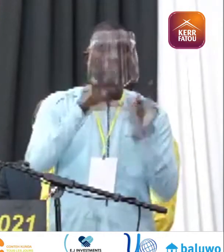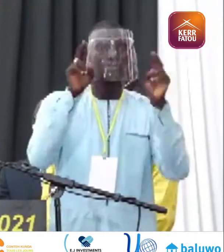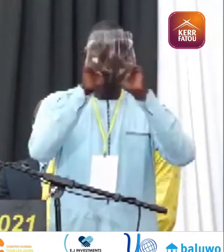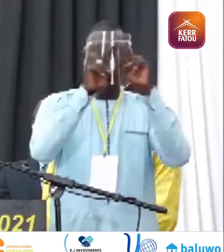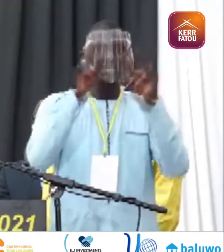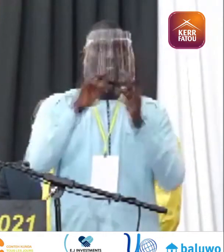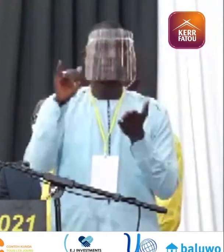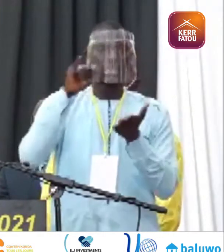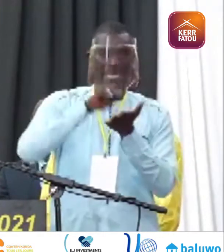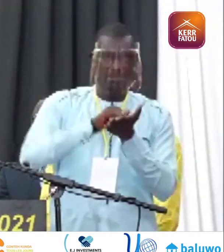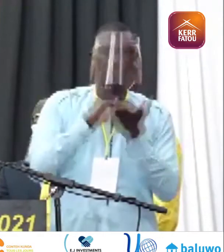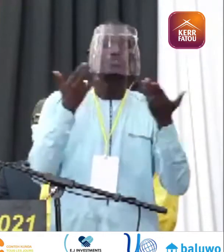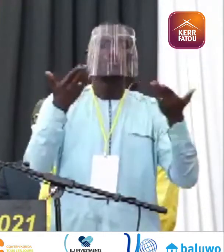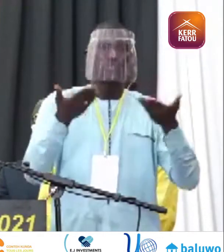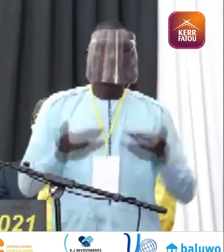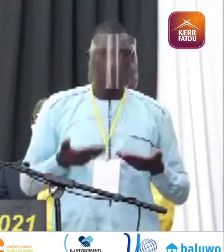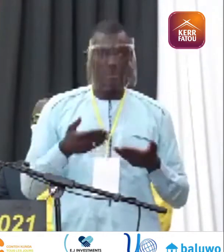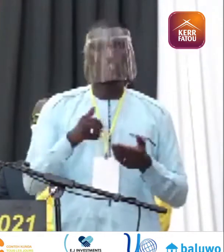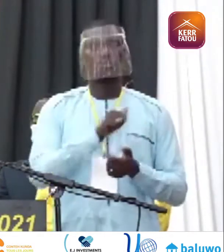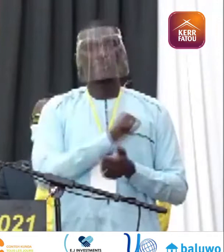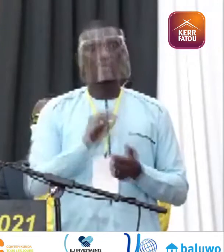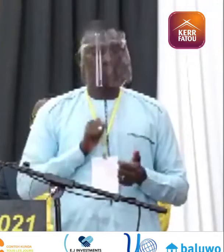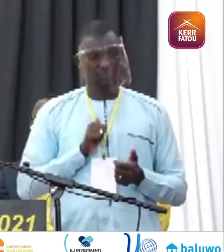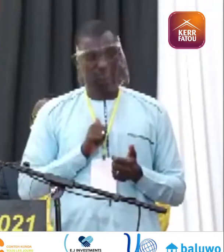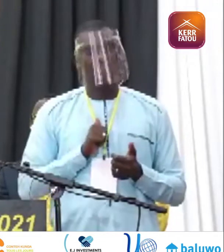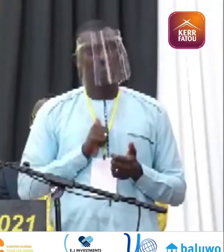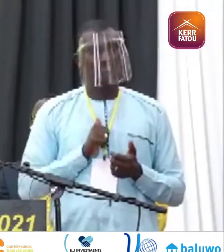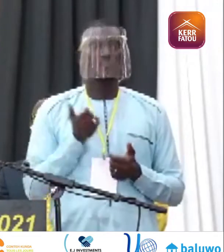Airport to welcome us.